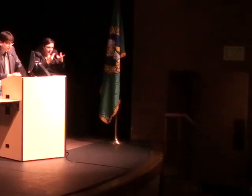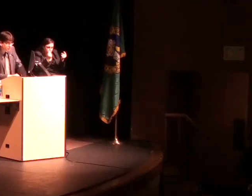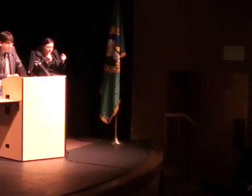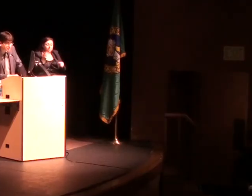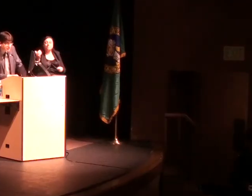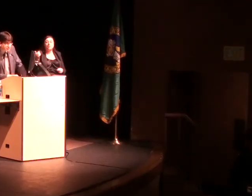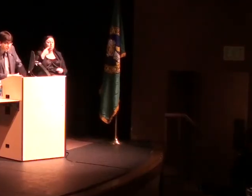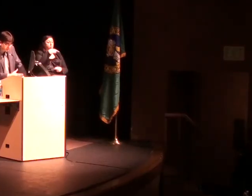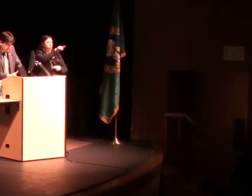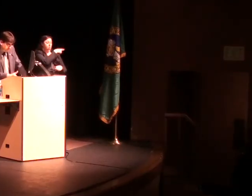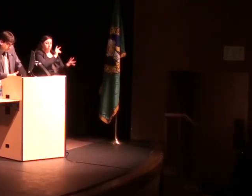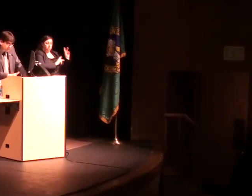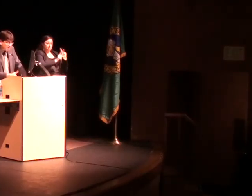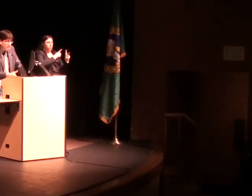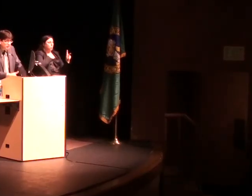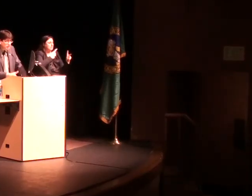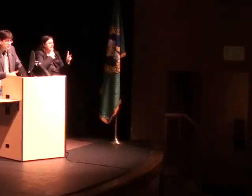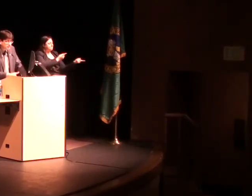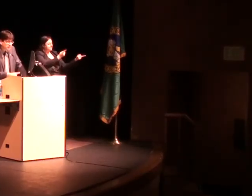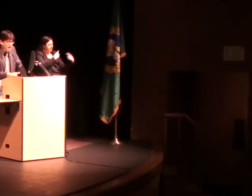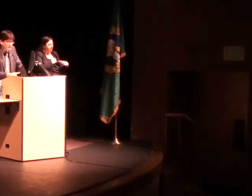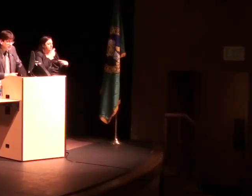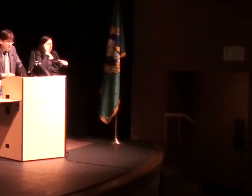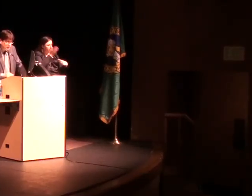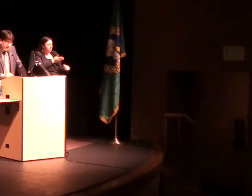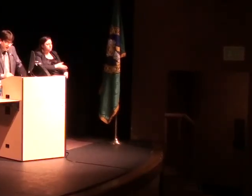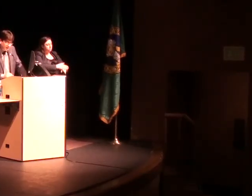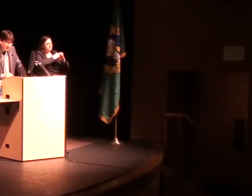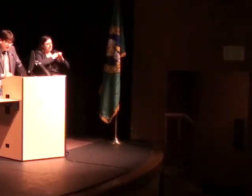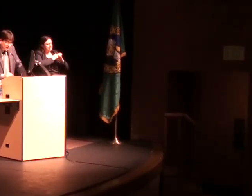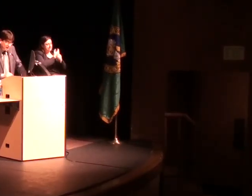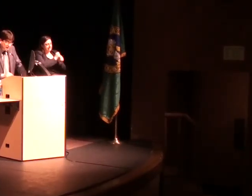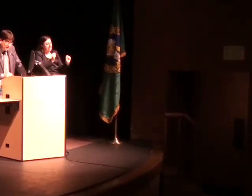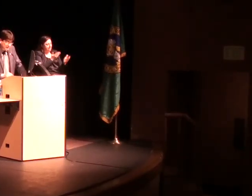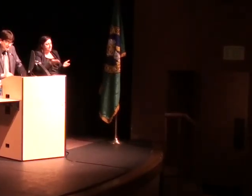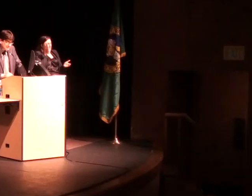to those persons because there are real reasons for that.